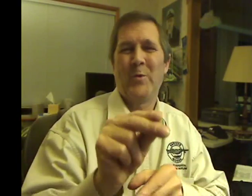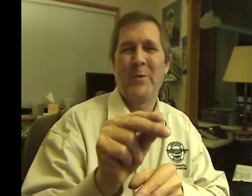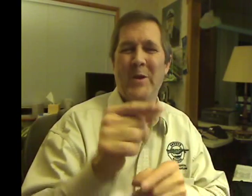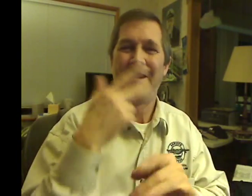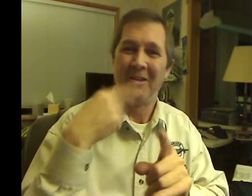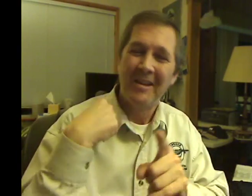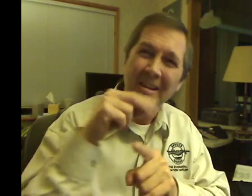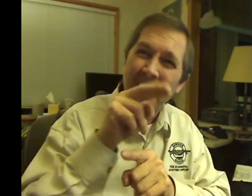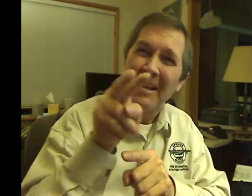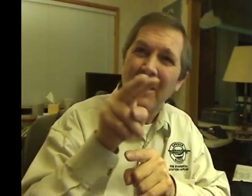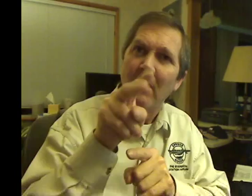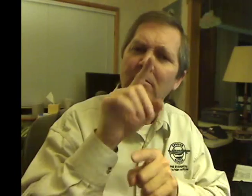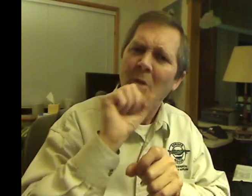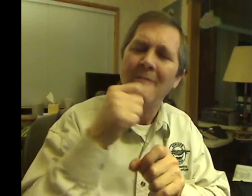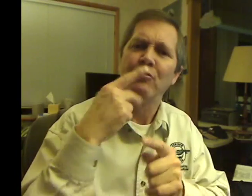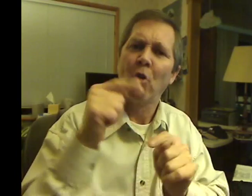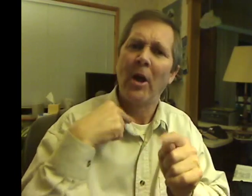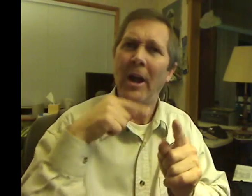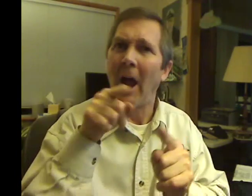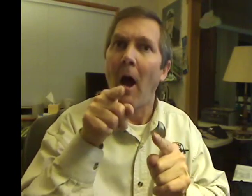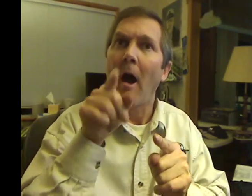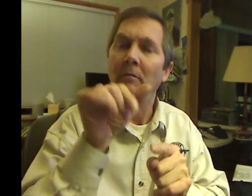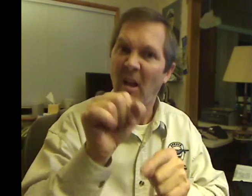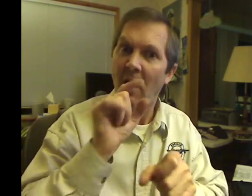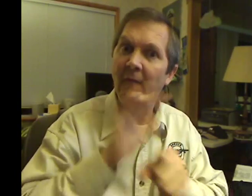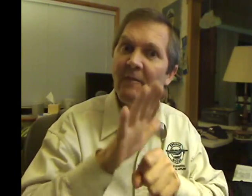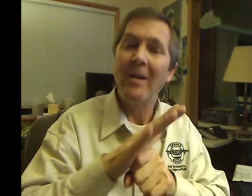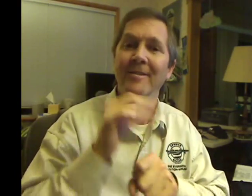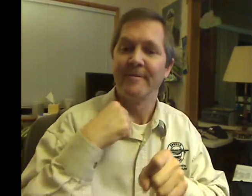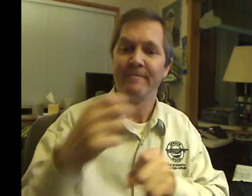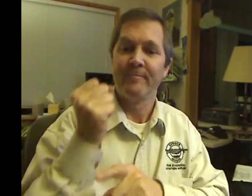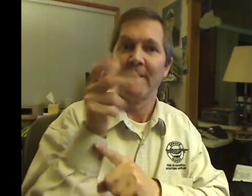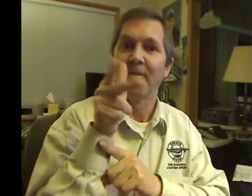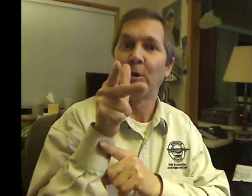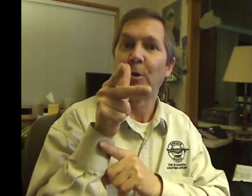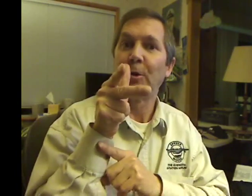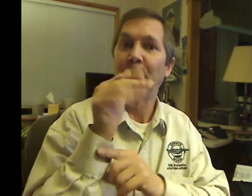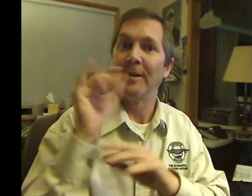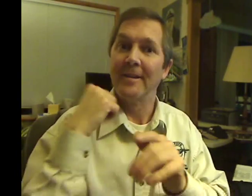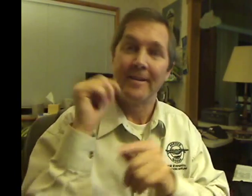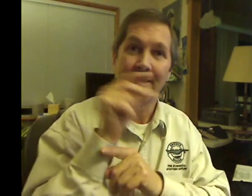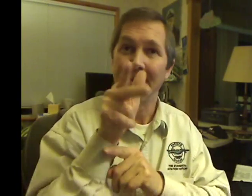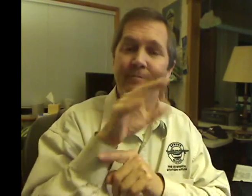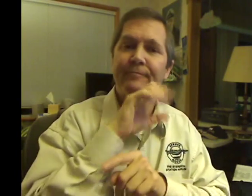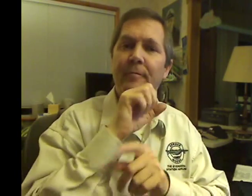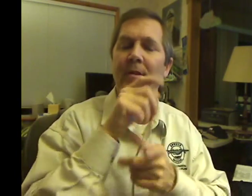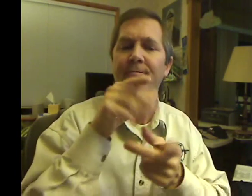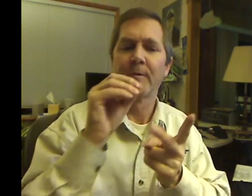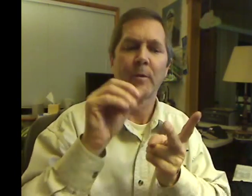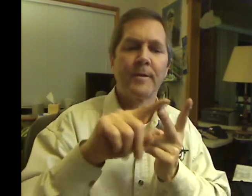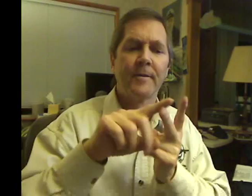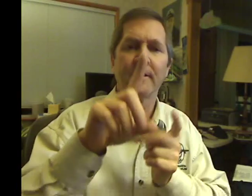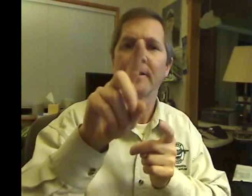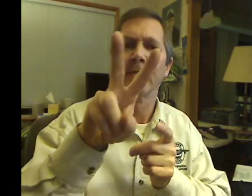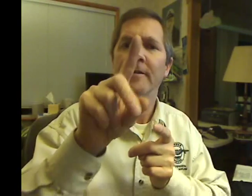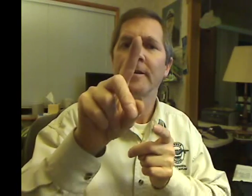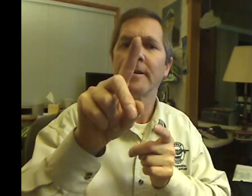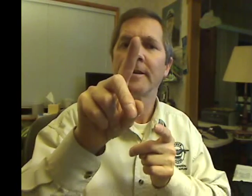News, Medellin. Stay with us still ahead on the programme. The Japanese tourist who spent 3 months seeing the